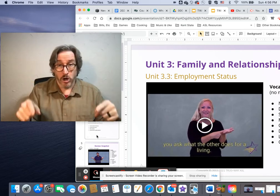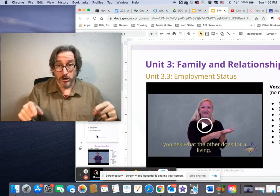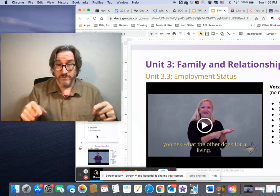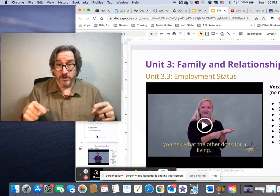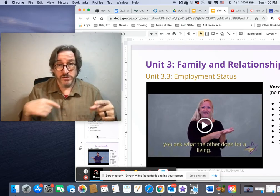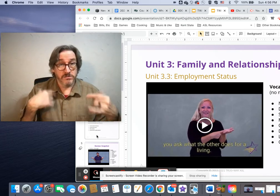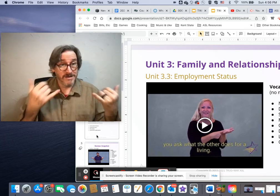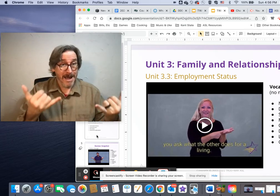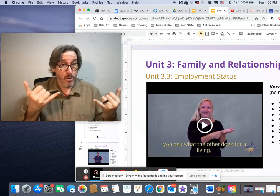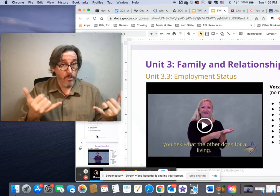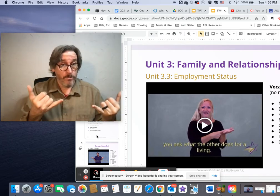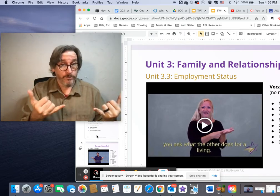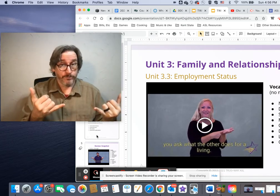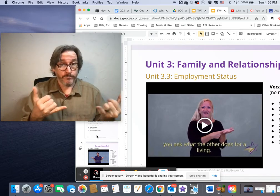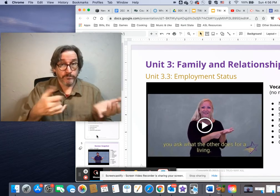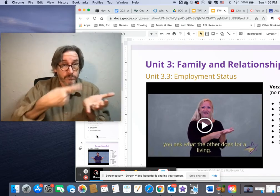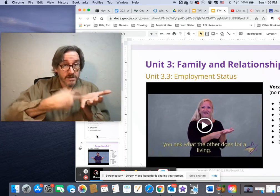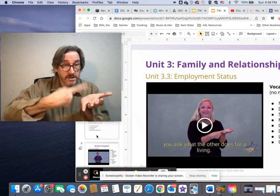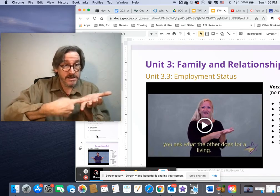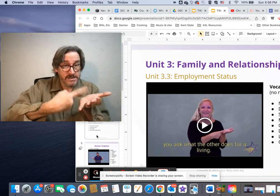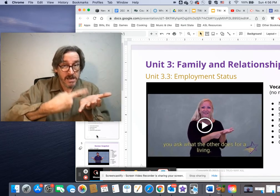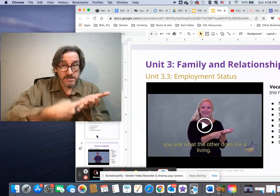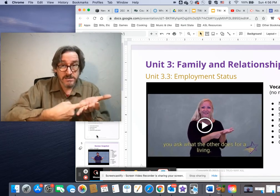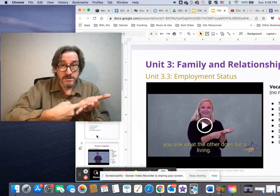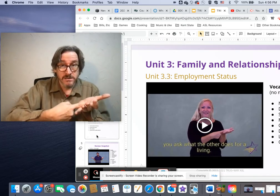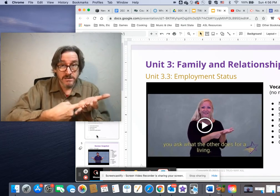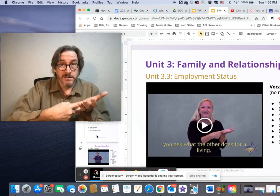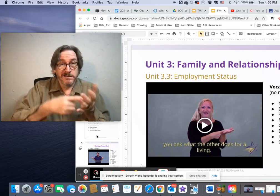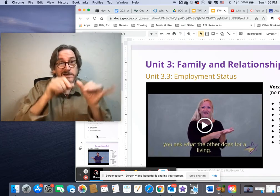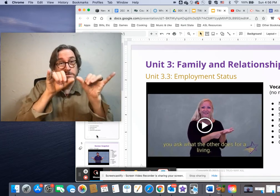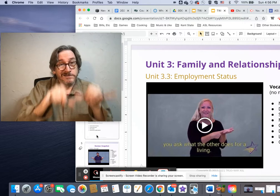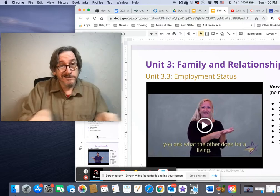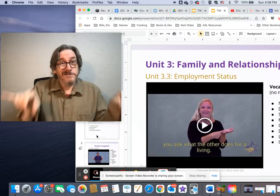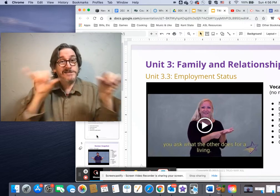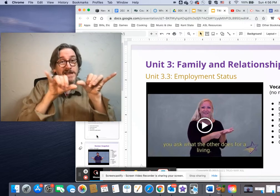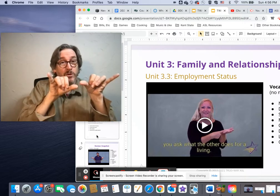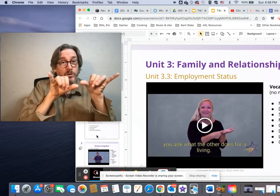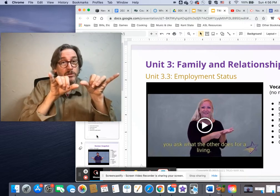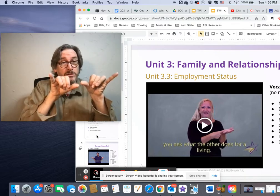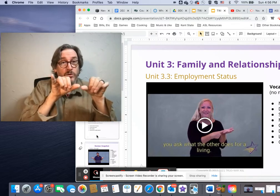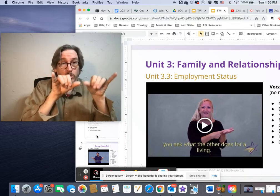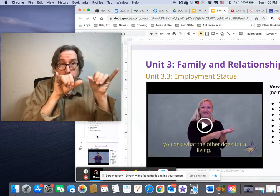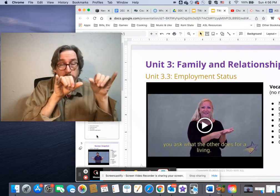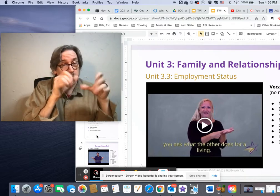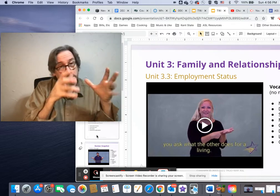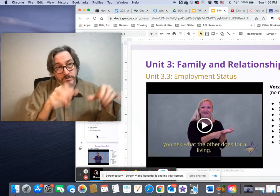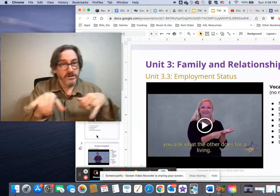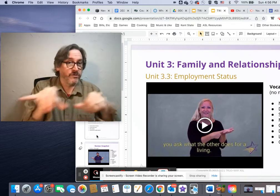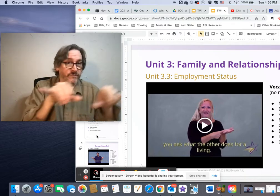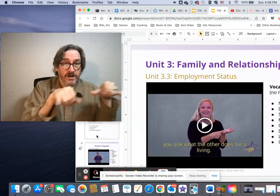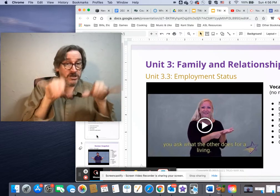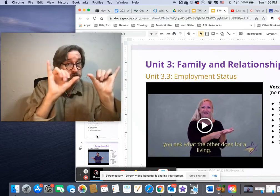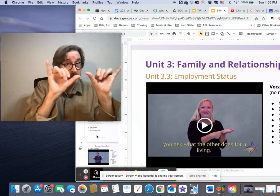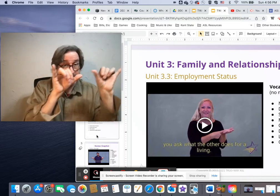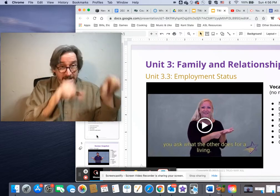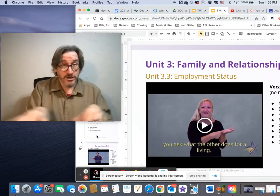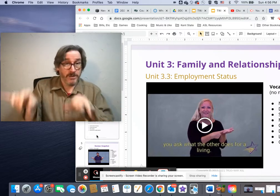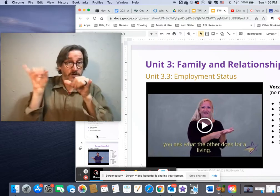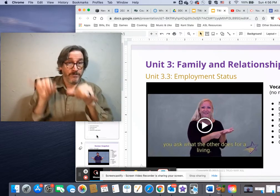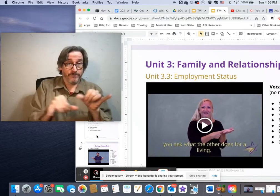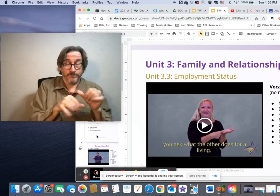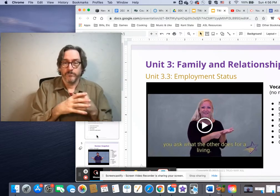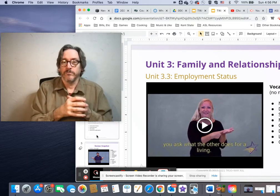recognize all of those. Now, discuss, same old or different variations with this